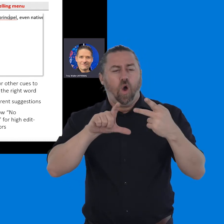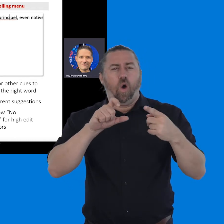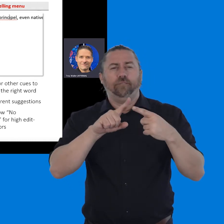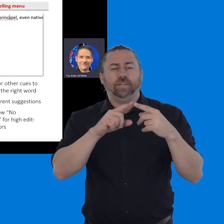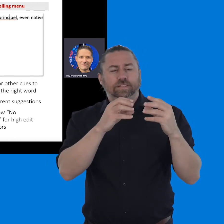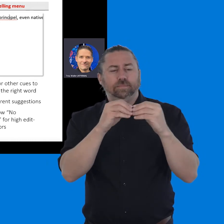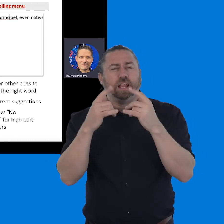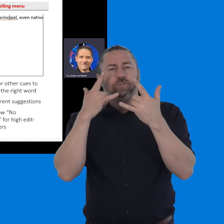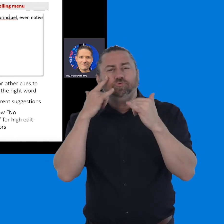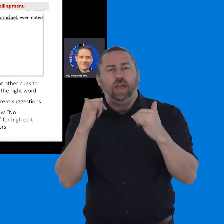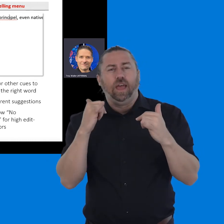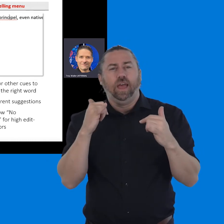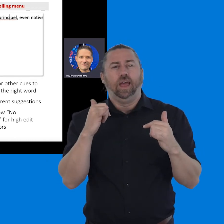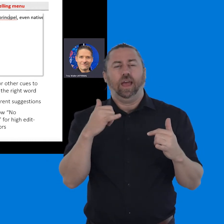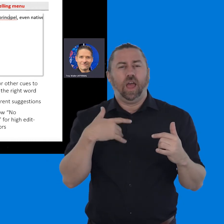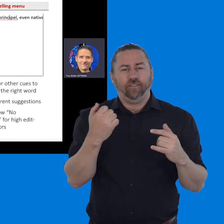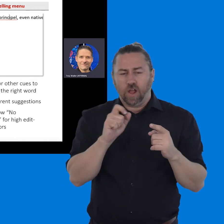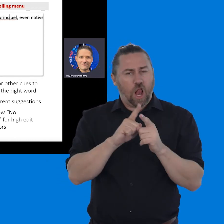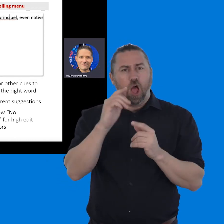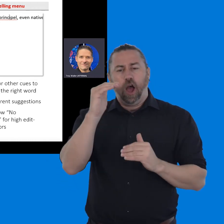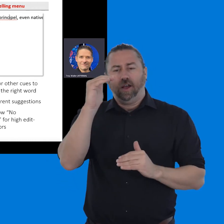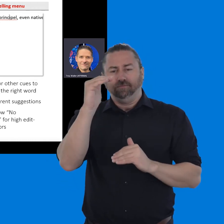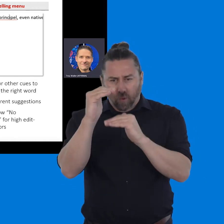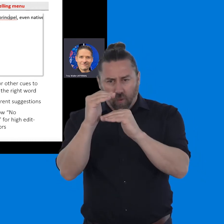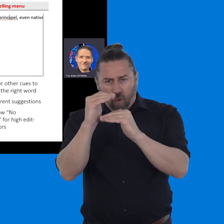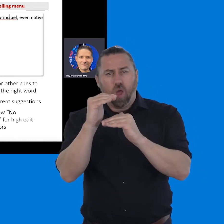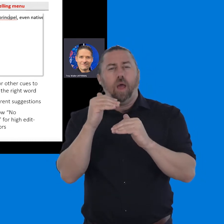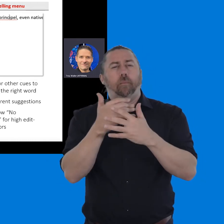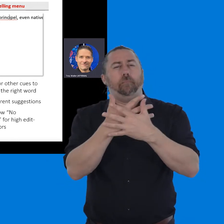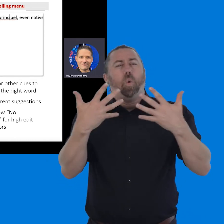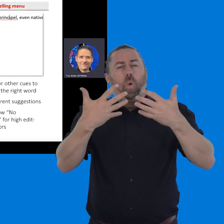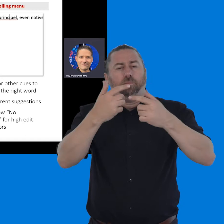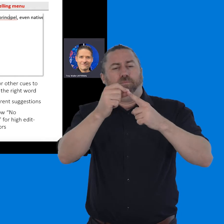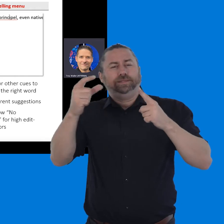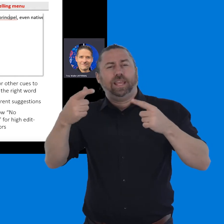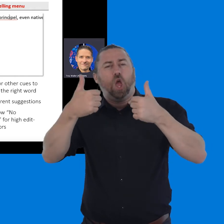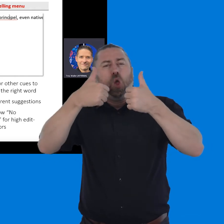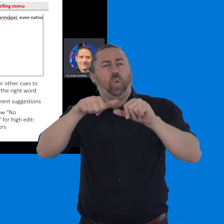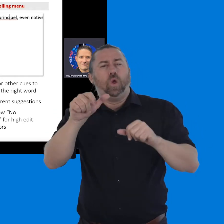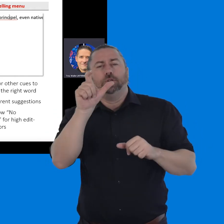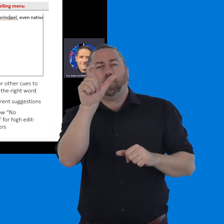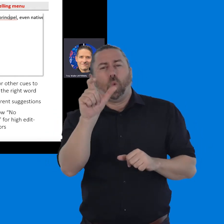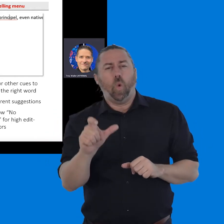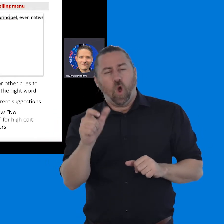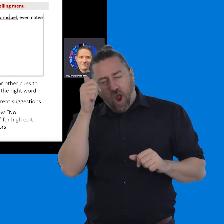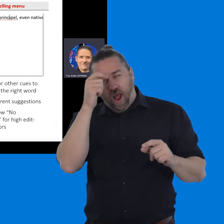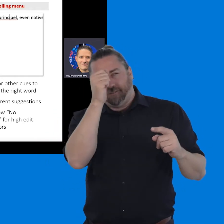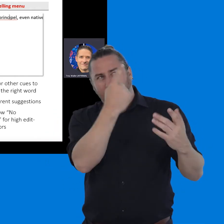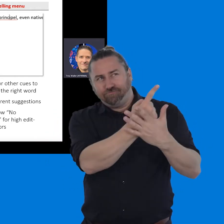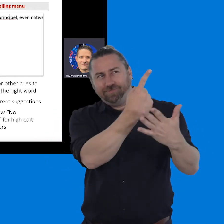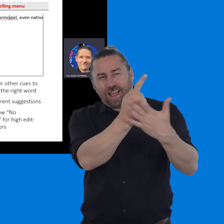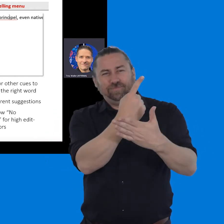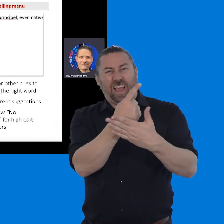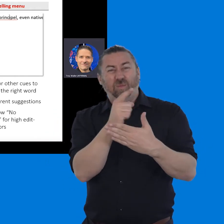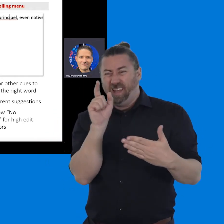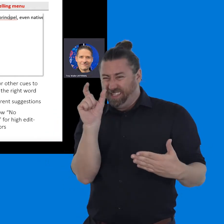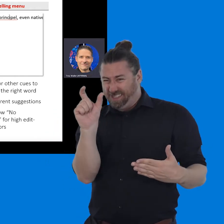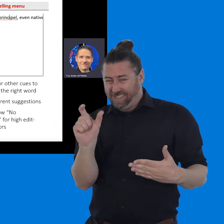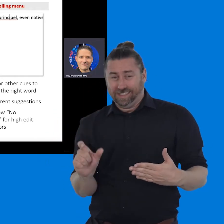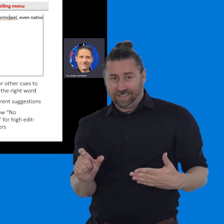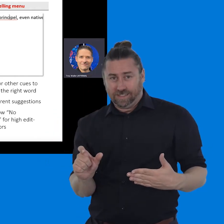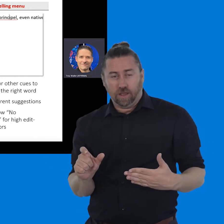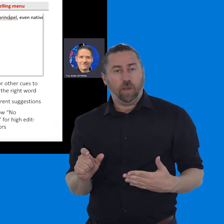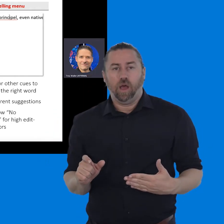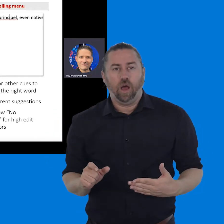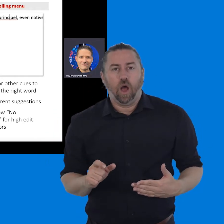checkers have optimized to show a smaller number of highly likely suggestions for the most common error patterns. Therefore,